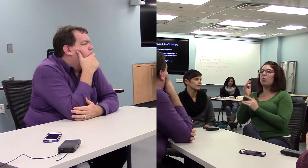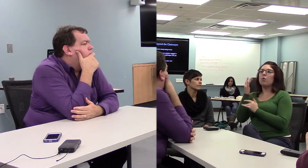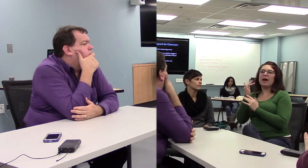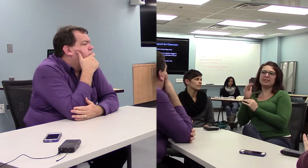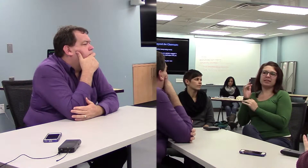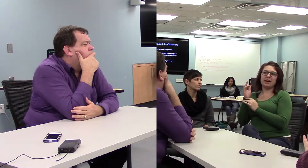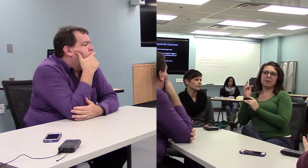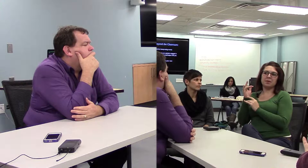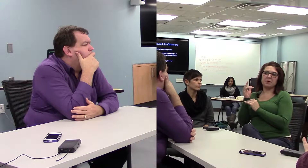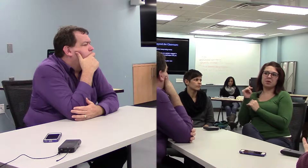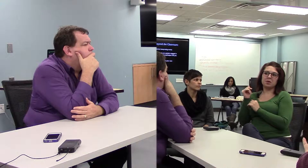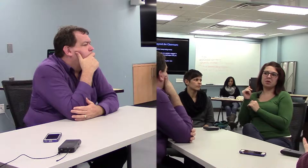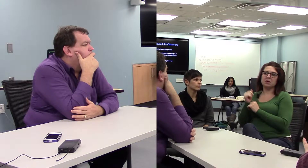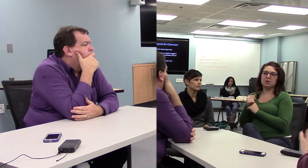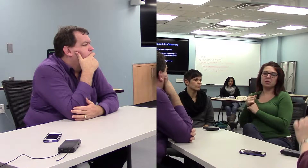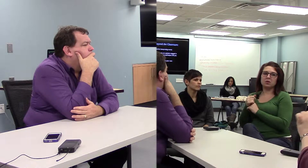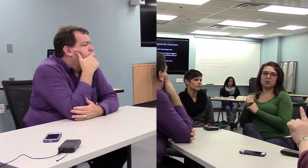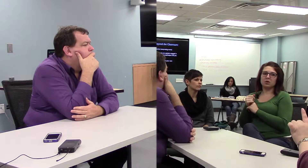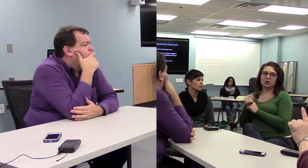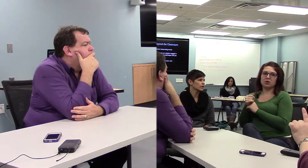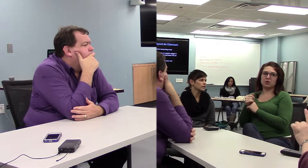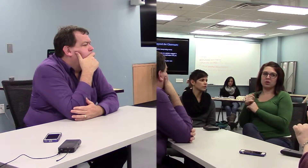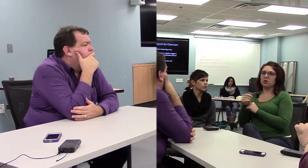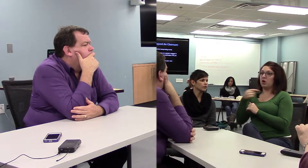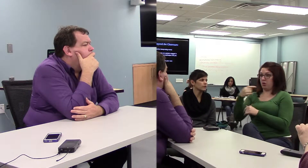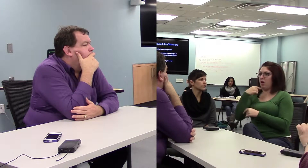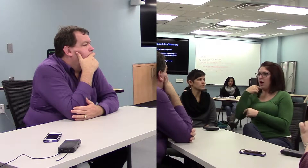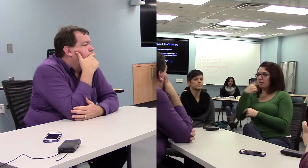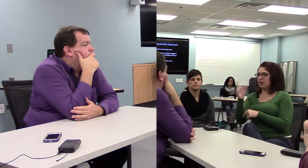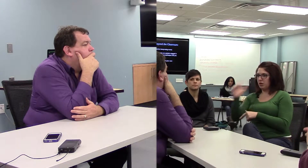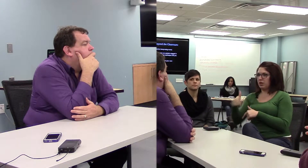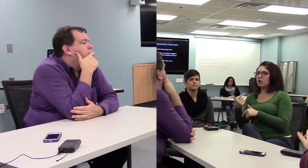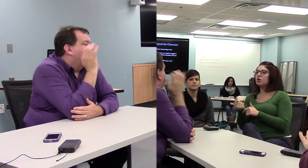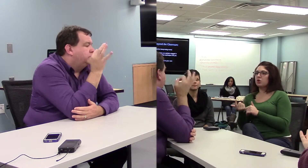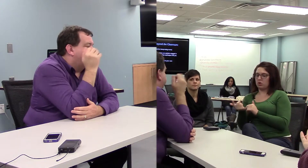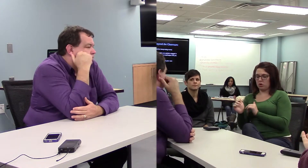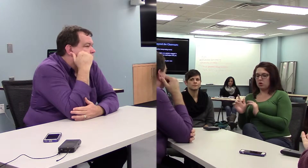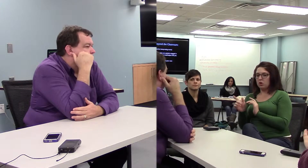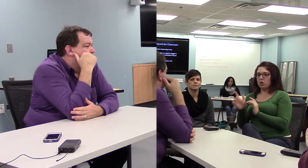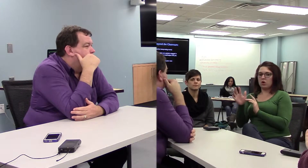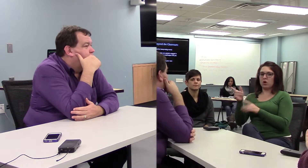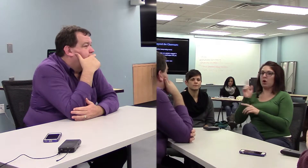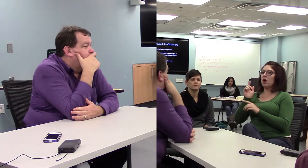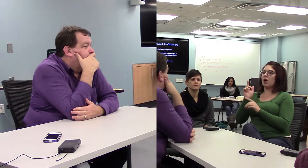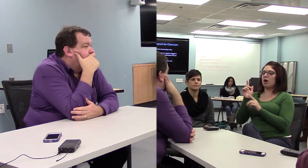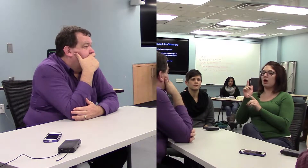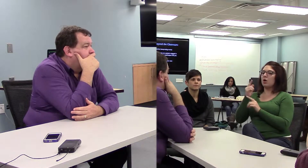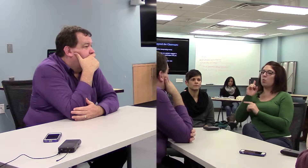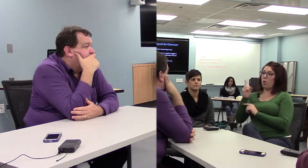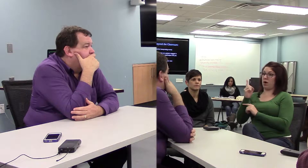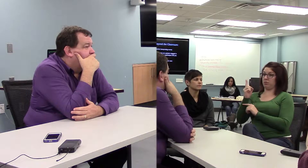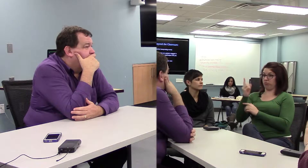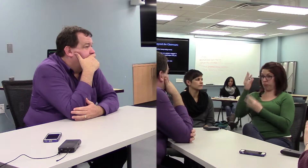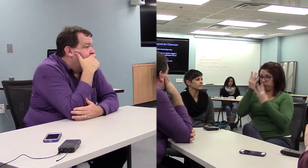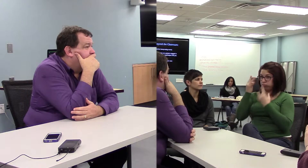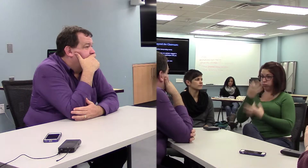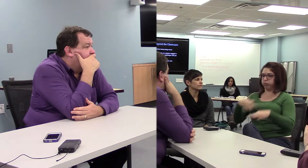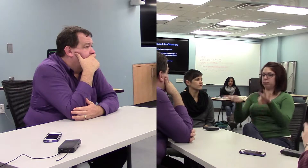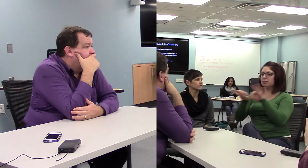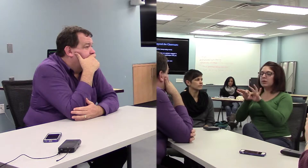What is that? Well, so I'll tell you. I'm going to tell you right now. One major consideration when you are buying a